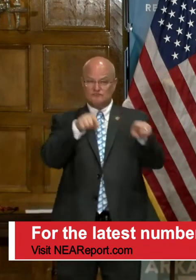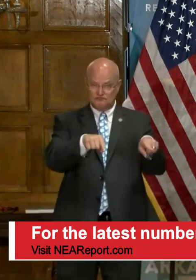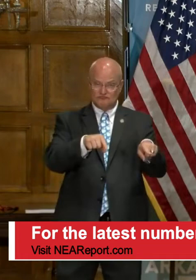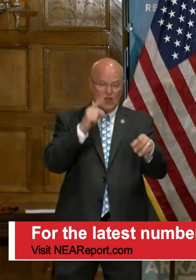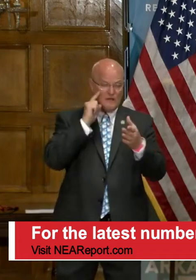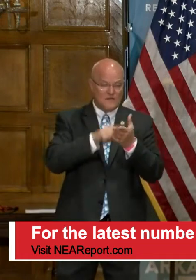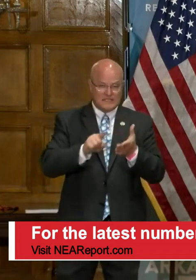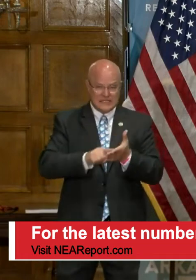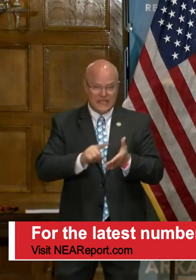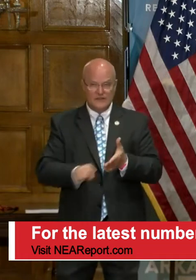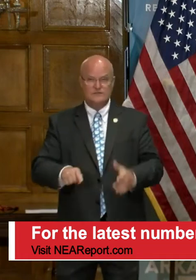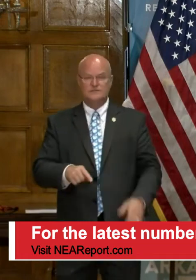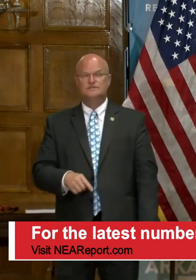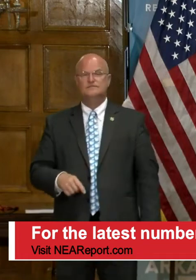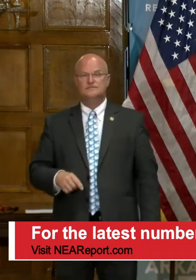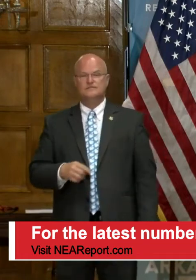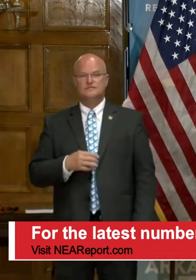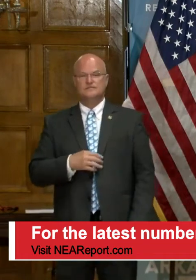and we can investigate those.